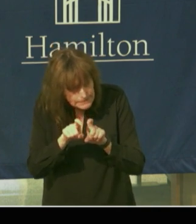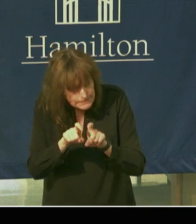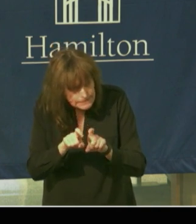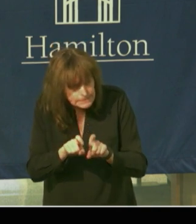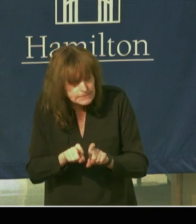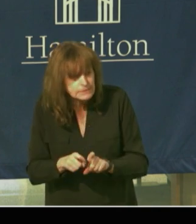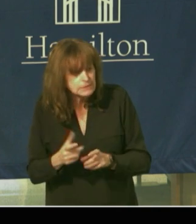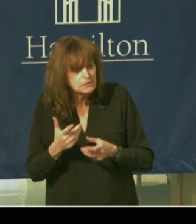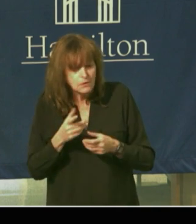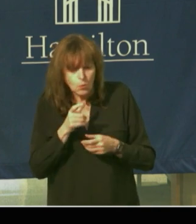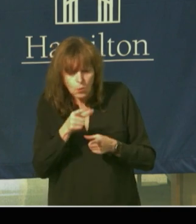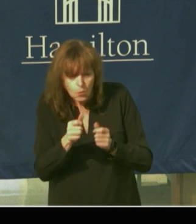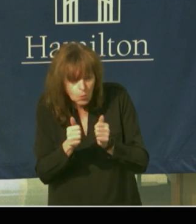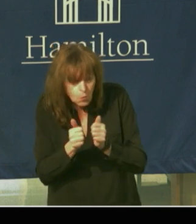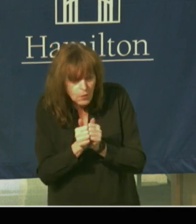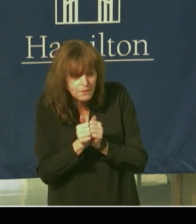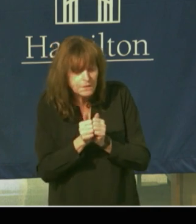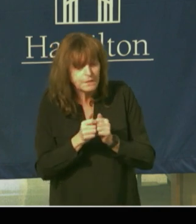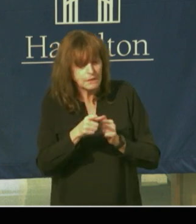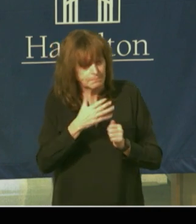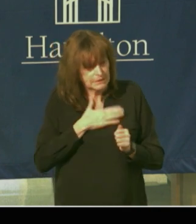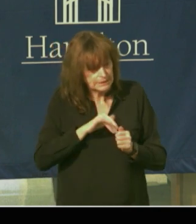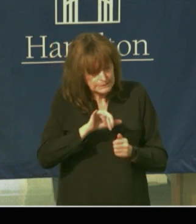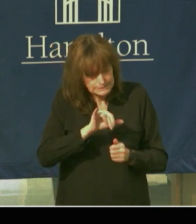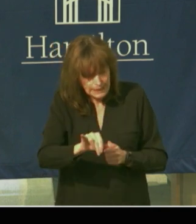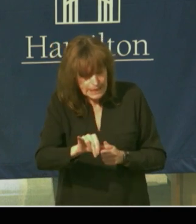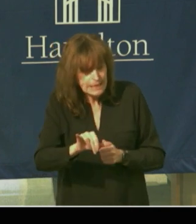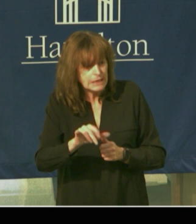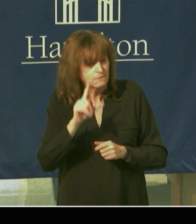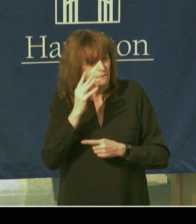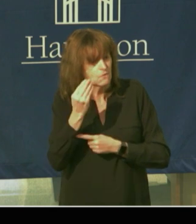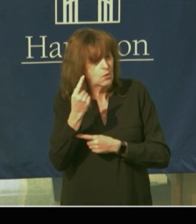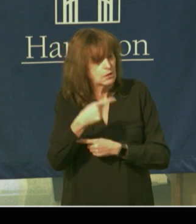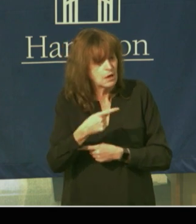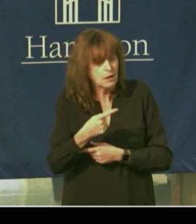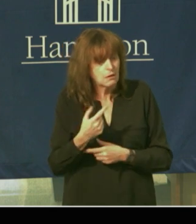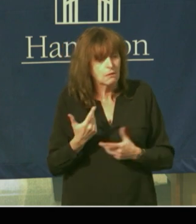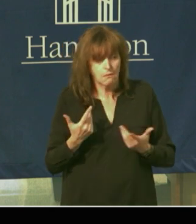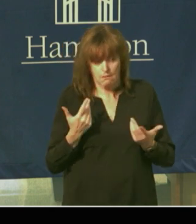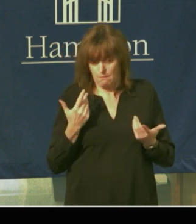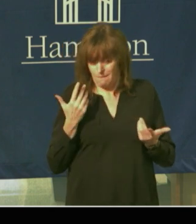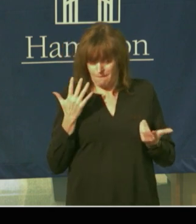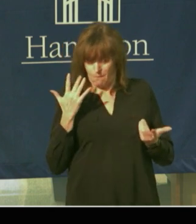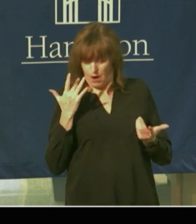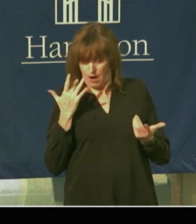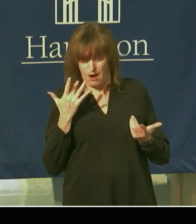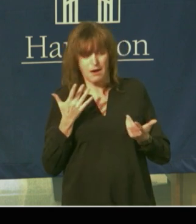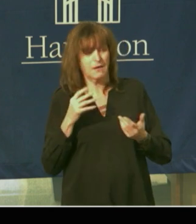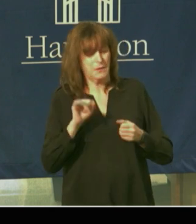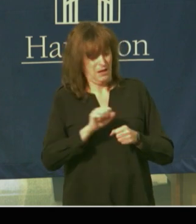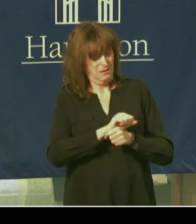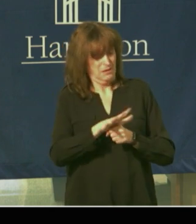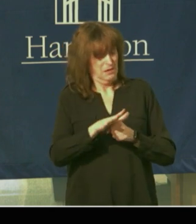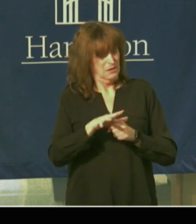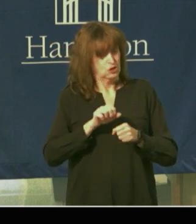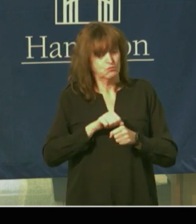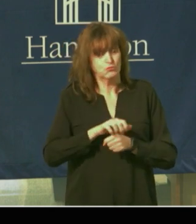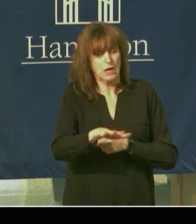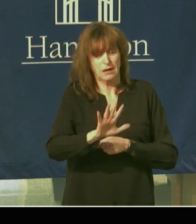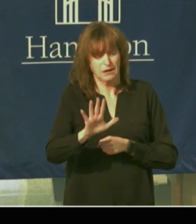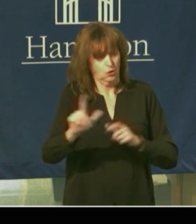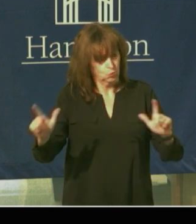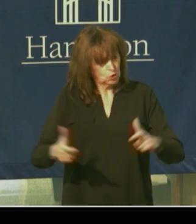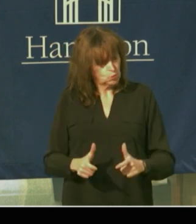into self-isolation to break the transmission of the virus, to kind of take them out of circulation, if you will, so